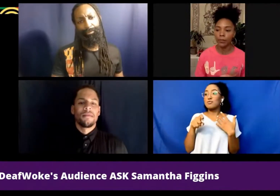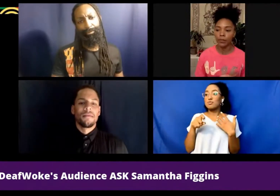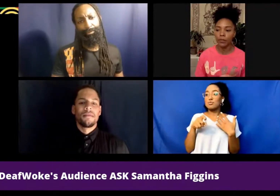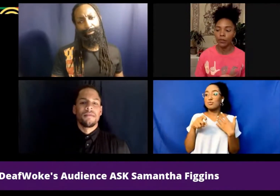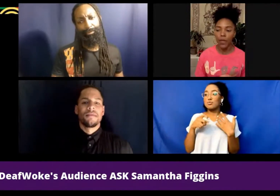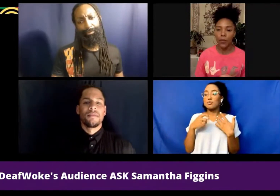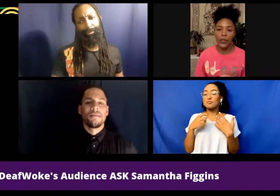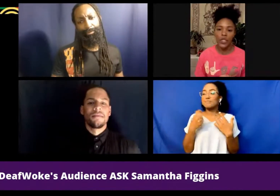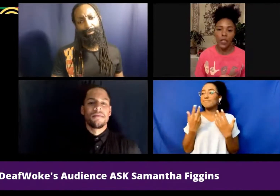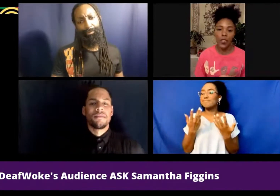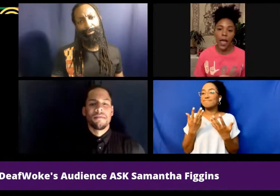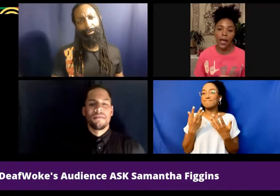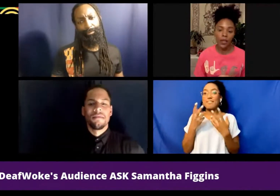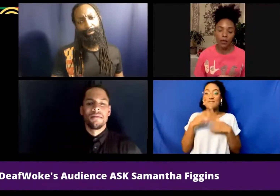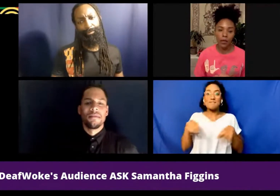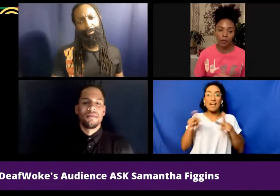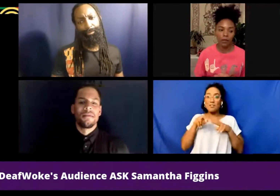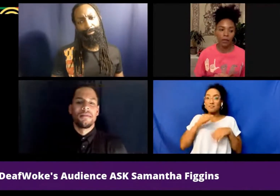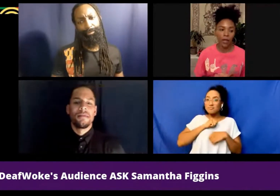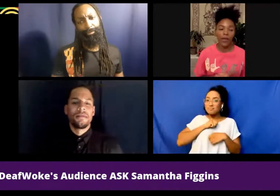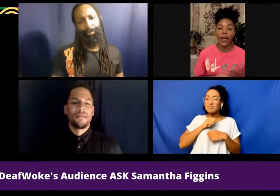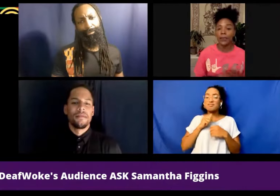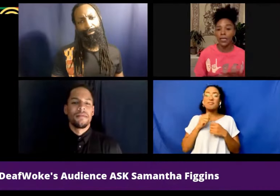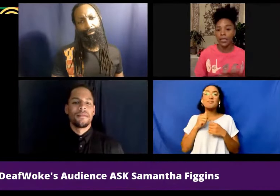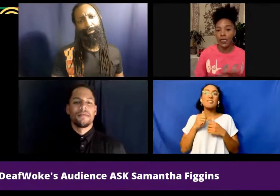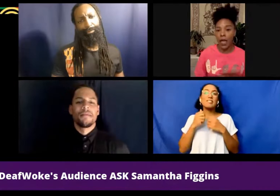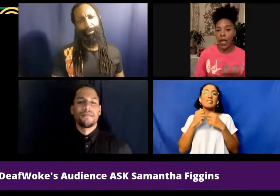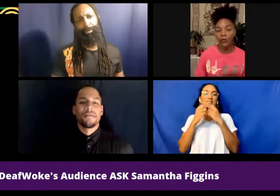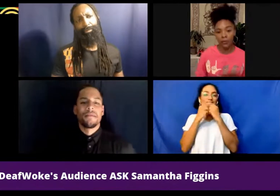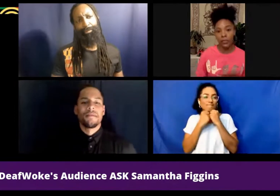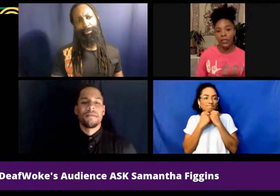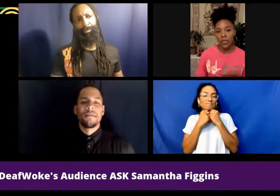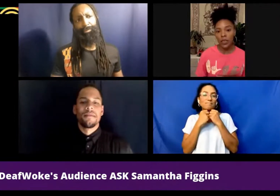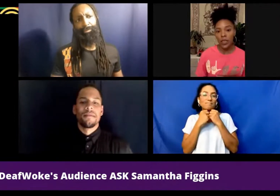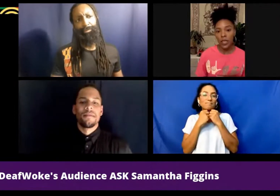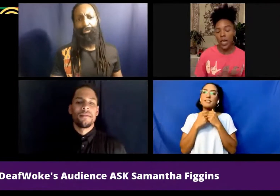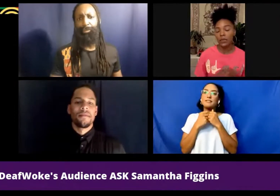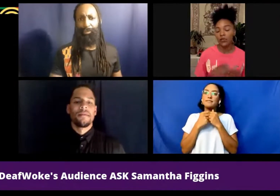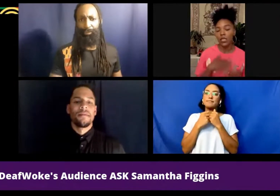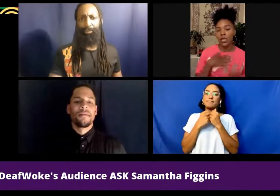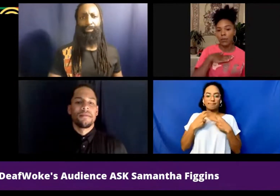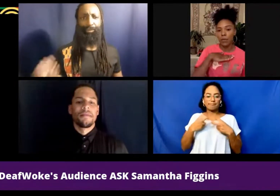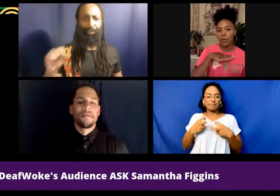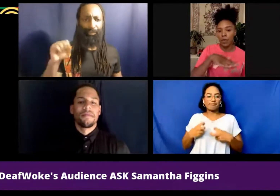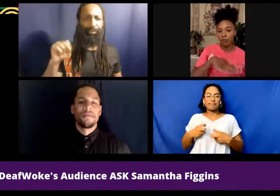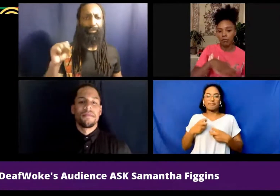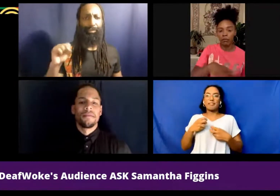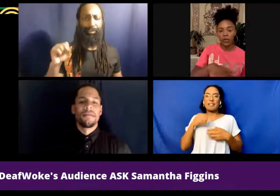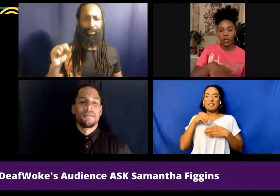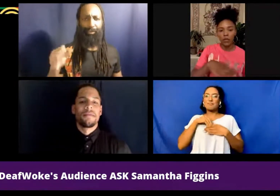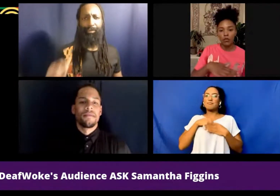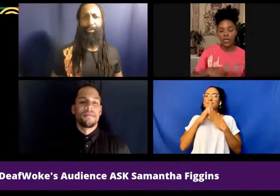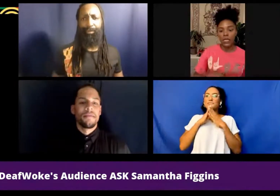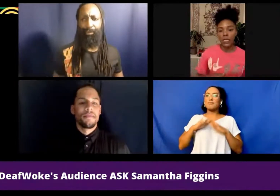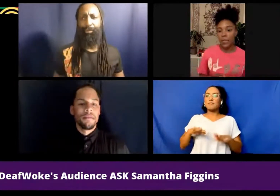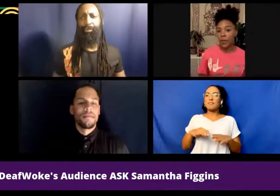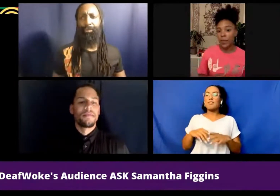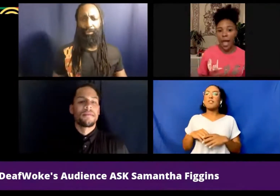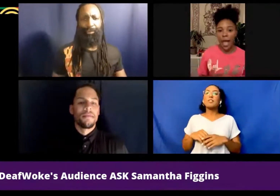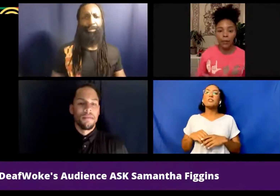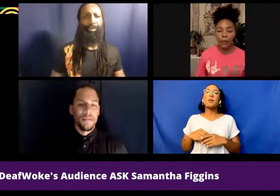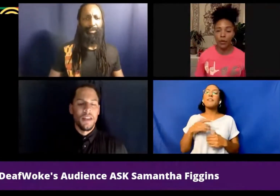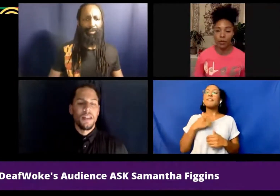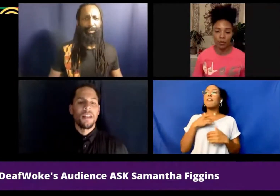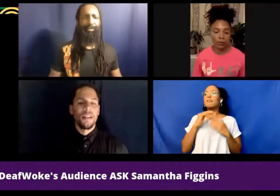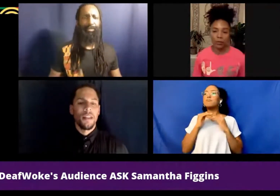and appreciate that and find peace in that. So that's what has been really keeping me really still and